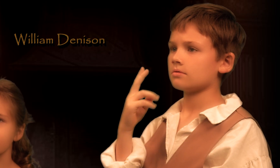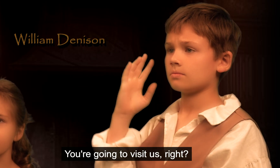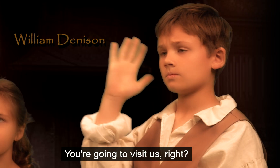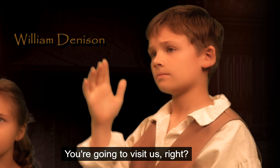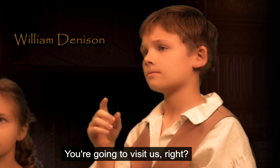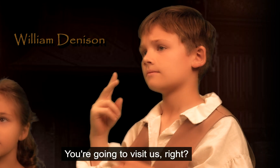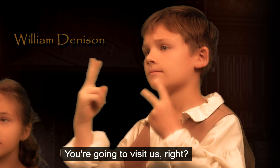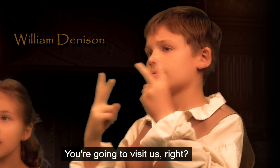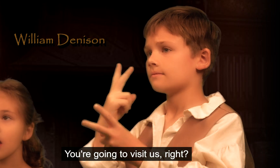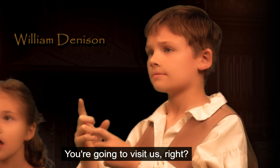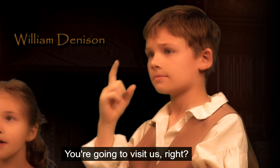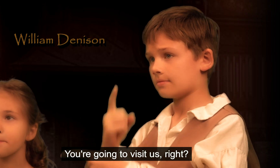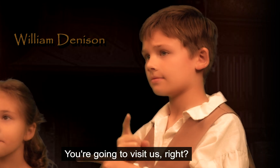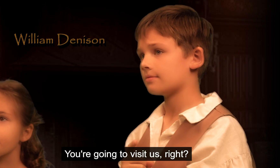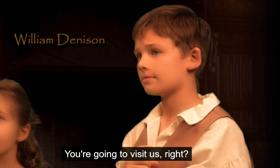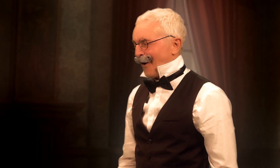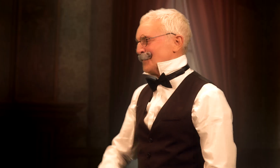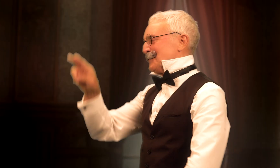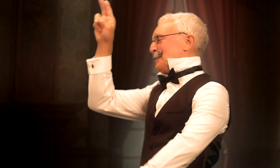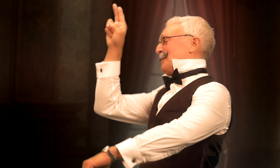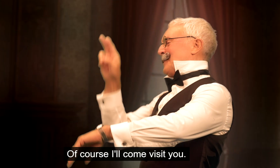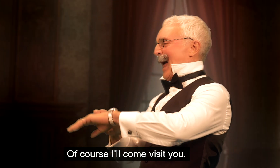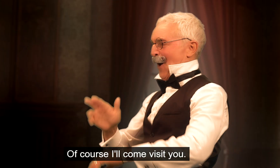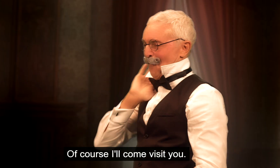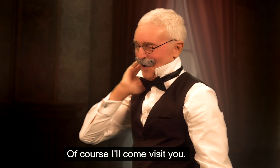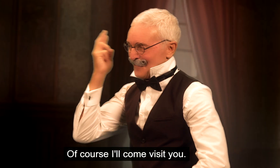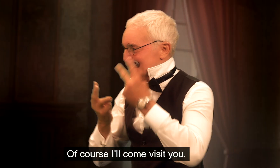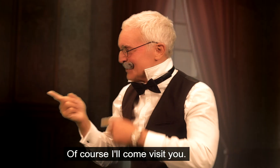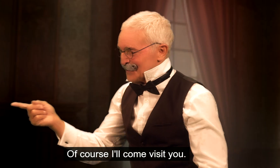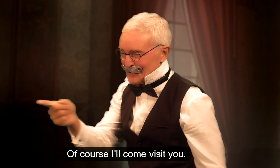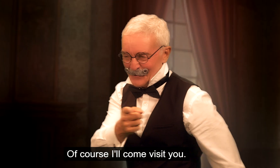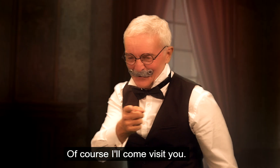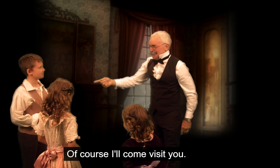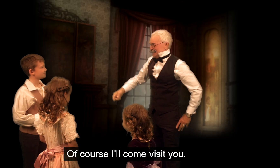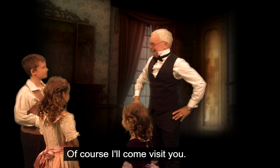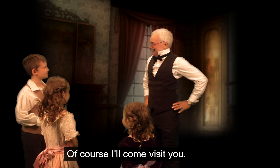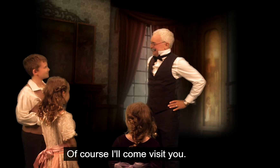You're gonna visit us, right? Well, of course I'll come visit you.